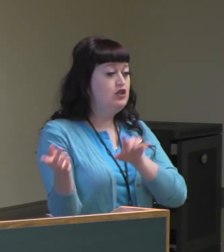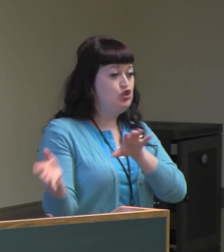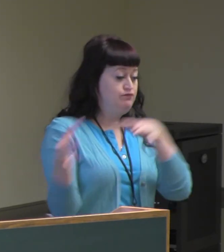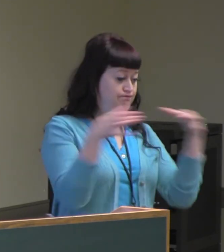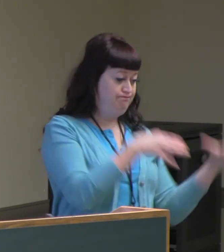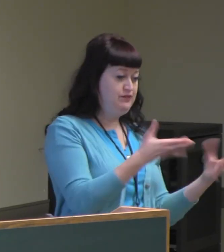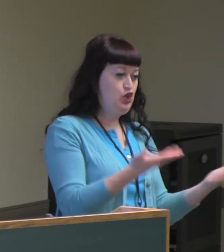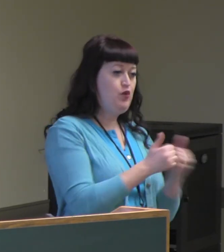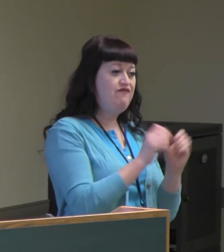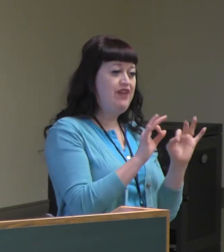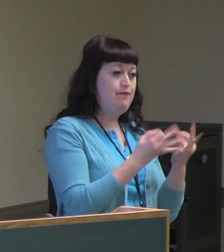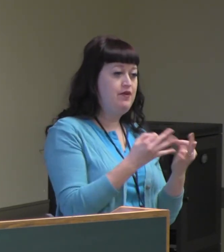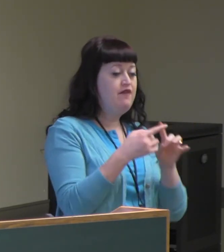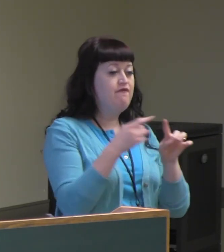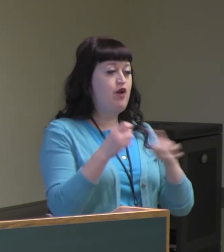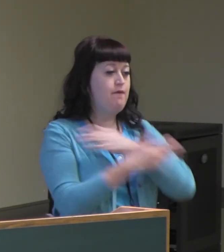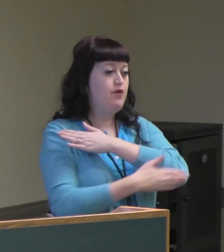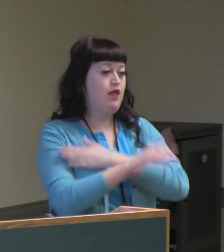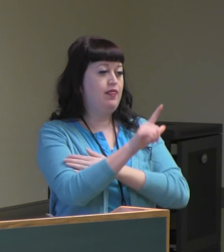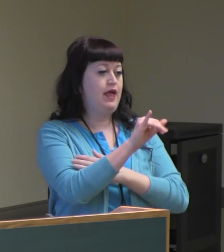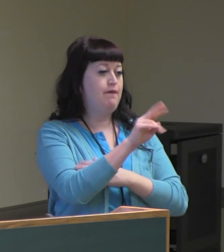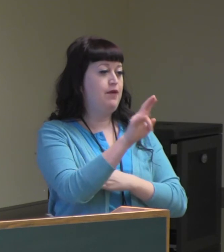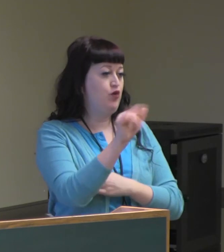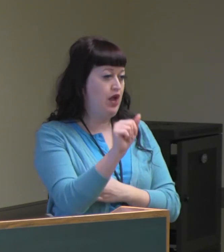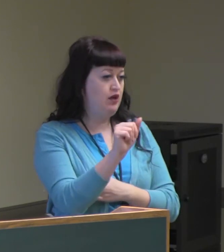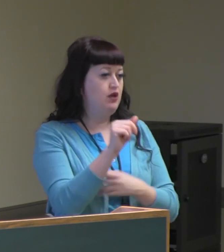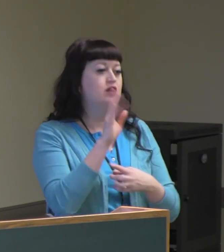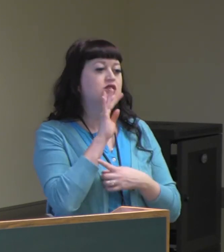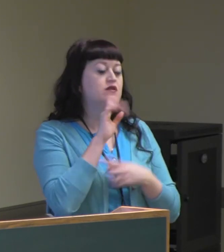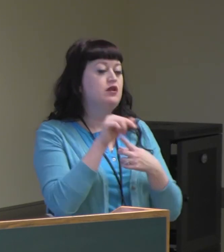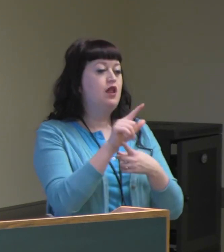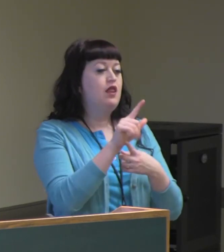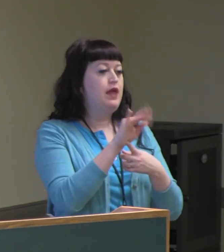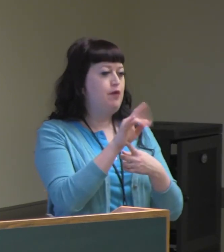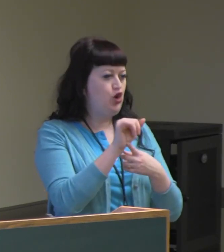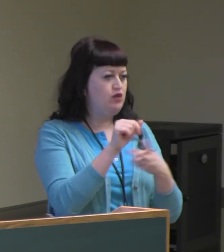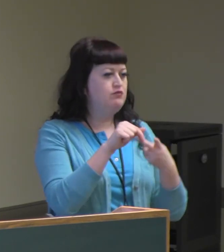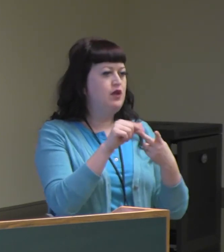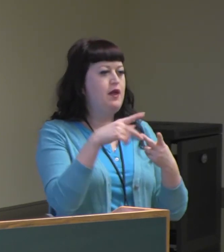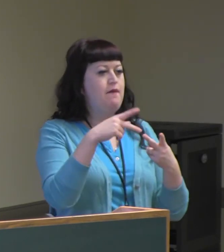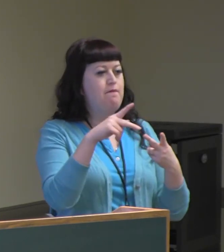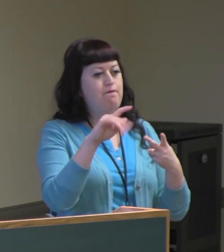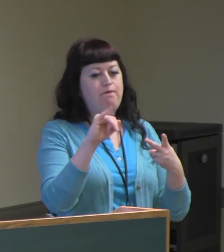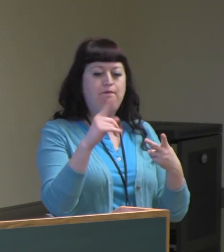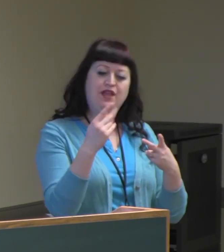family. She is from Liberia, and she speaks Liberian, Pidgin English, and English.